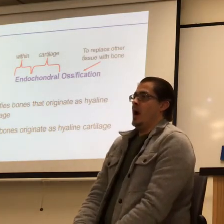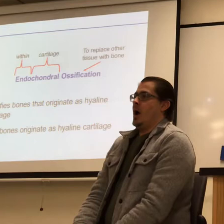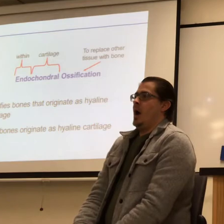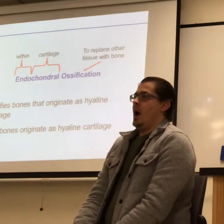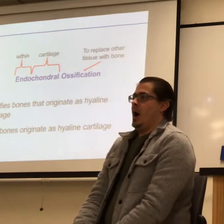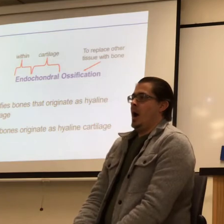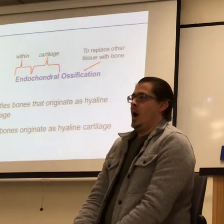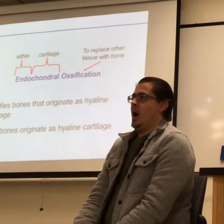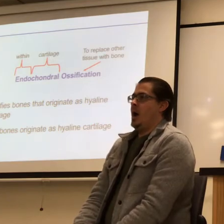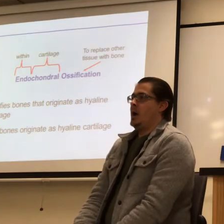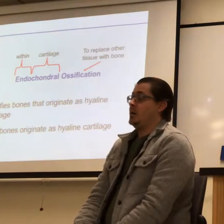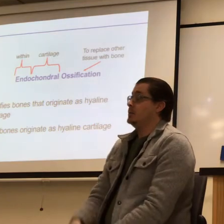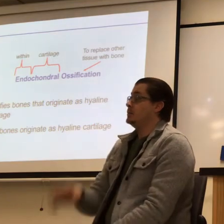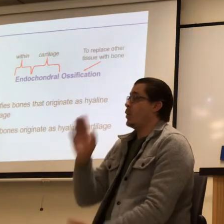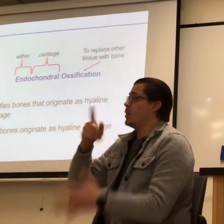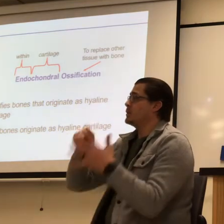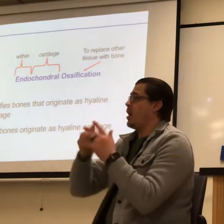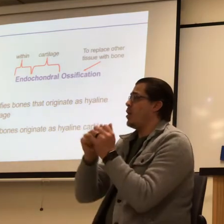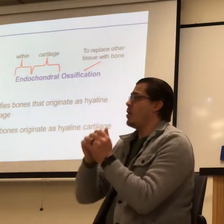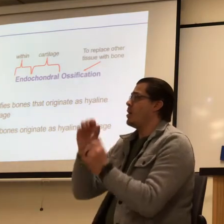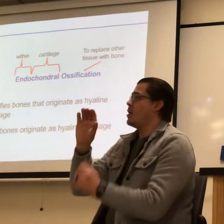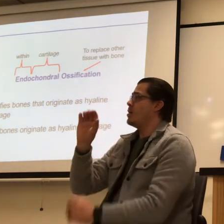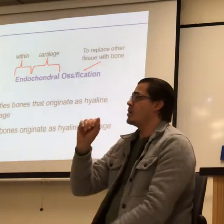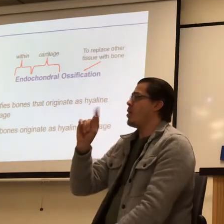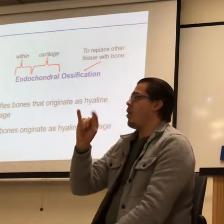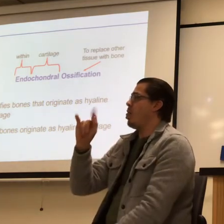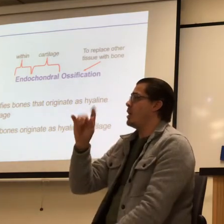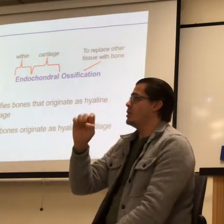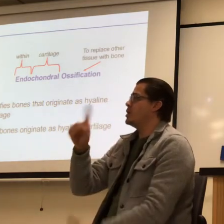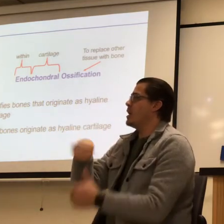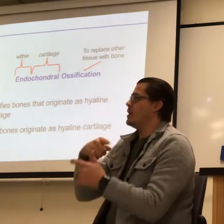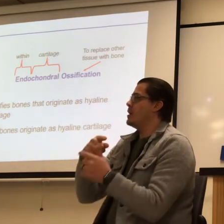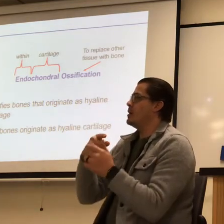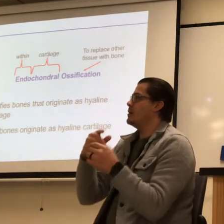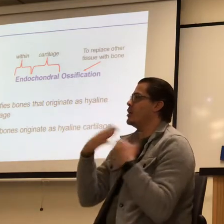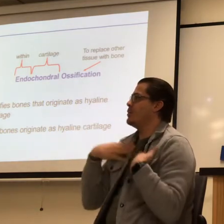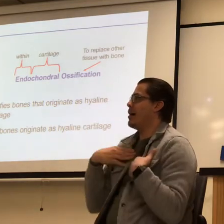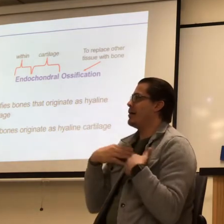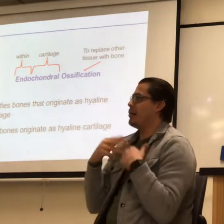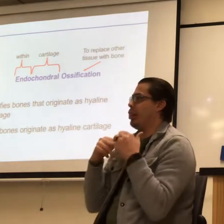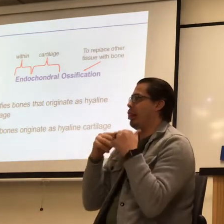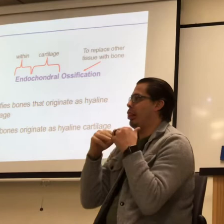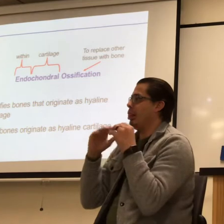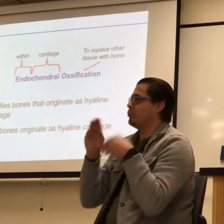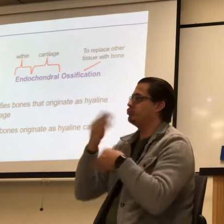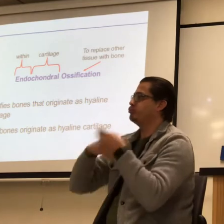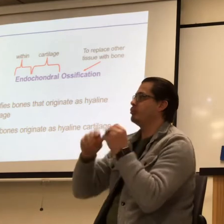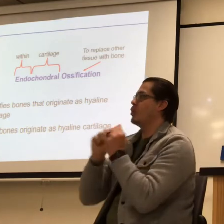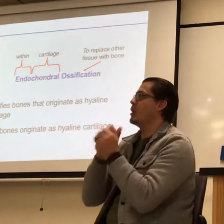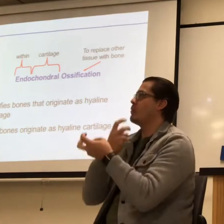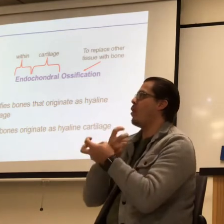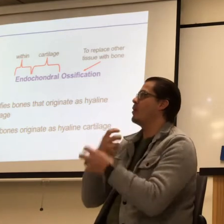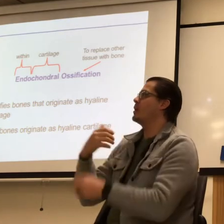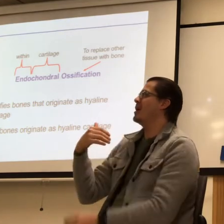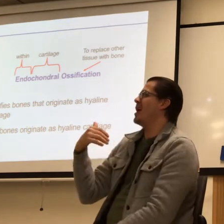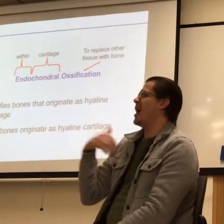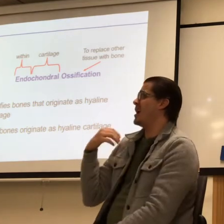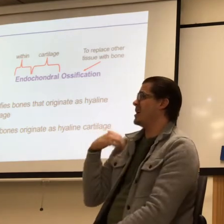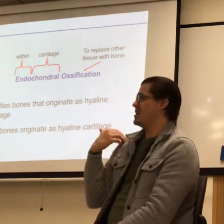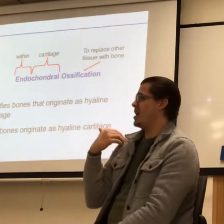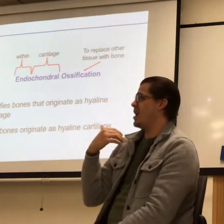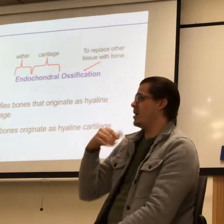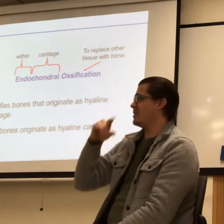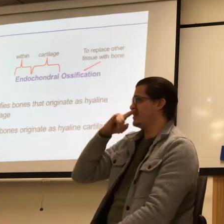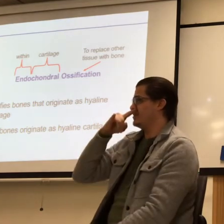And you start off with cartilage, and you replace it with bone, and in a young growing child, there's a little pad